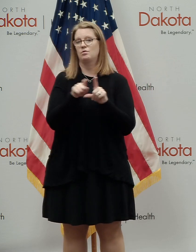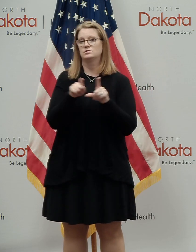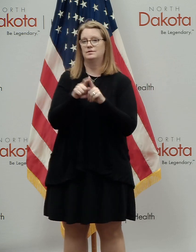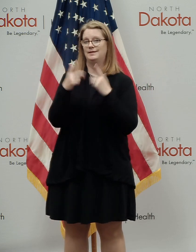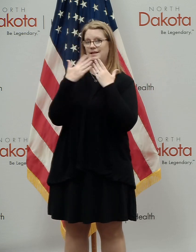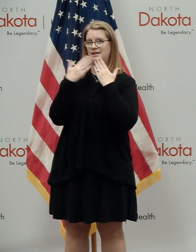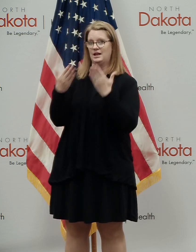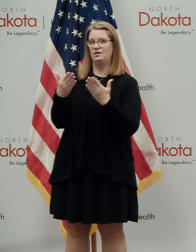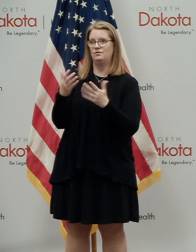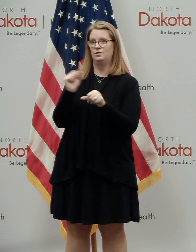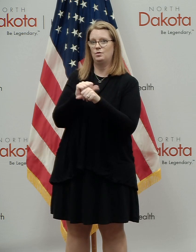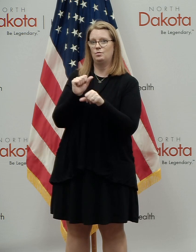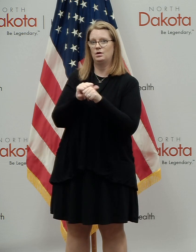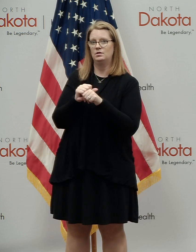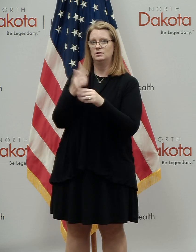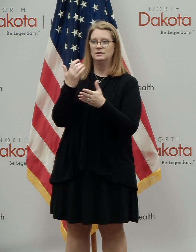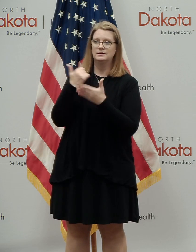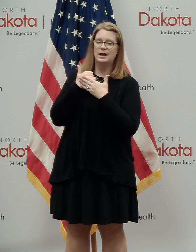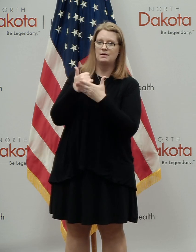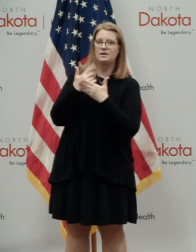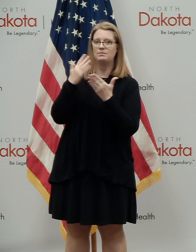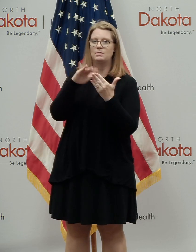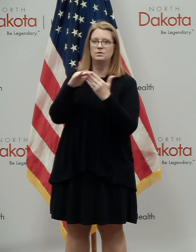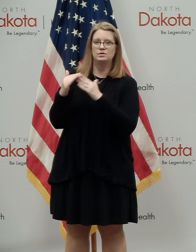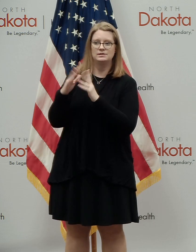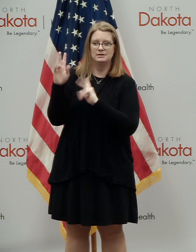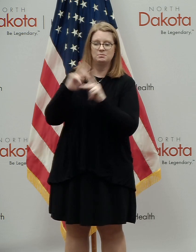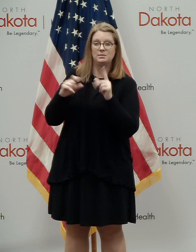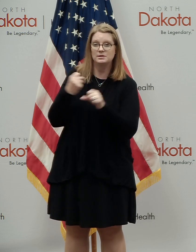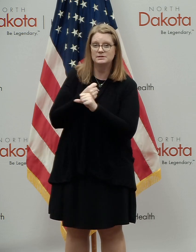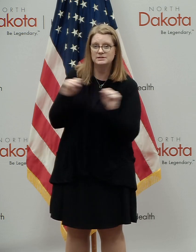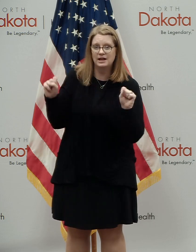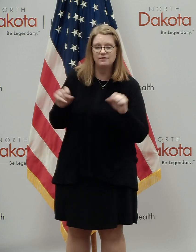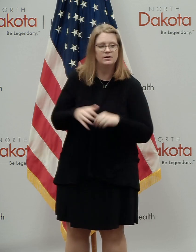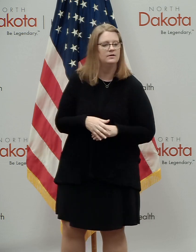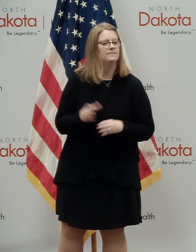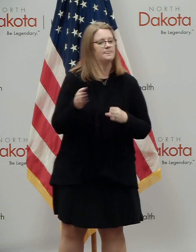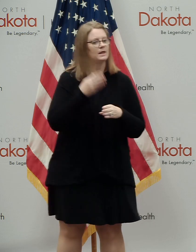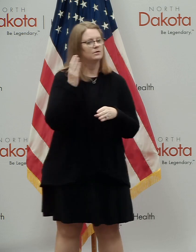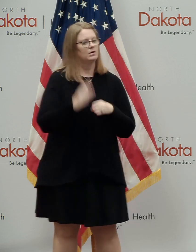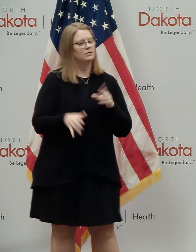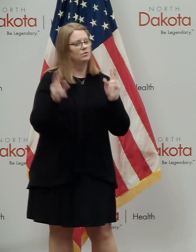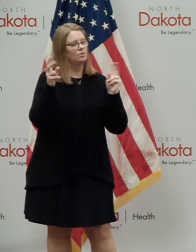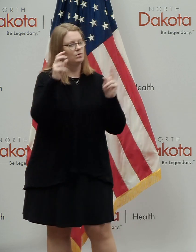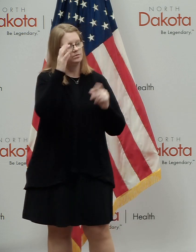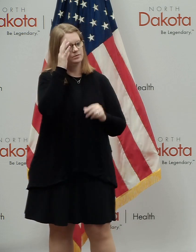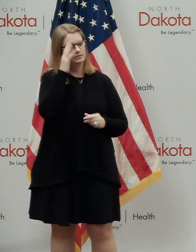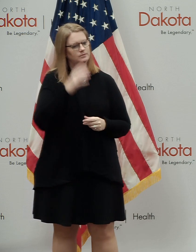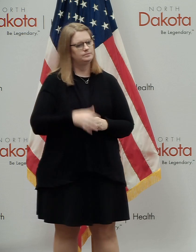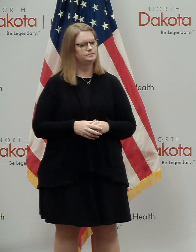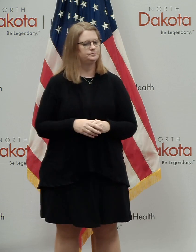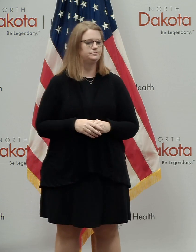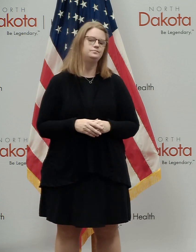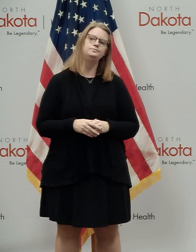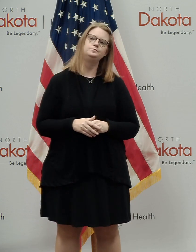you for all you do to keep our communities and citizens safe. In closing, with our gratitude quote for the day,